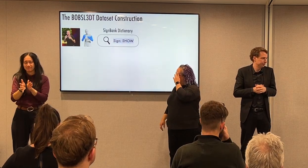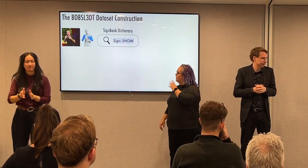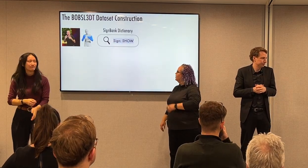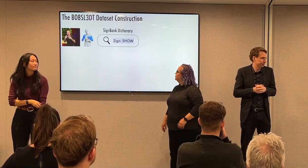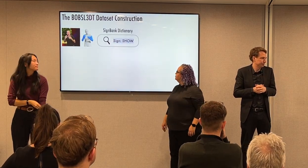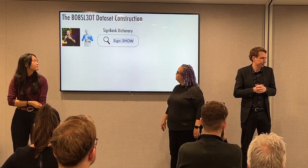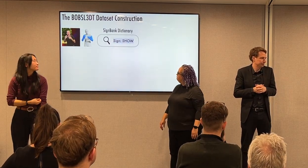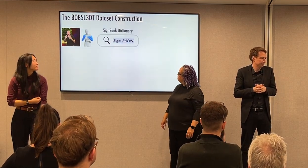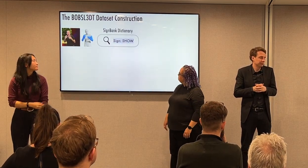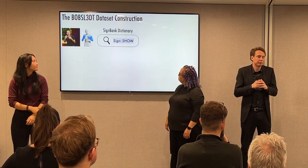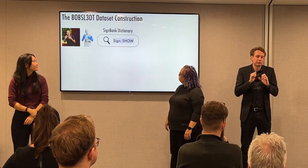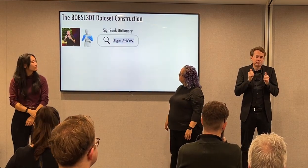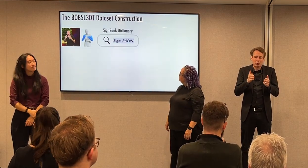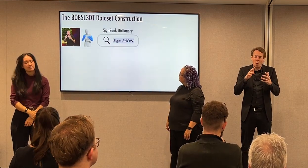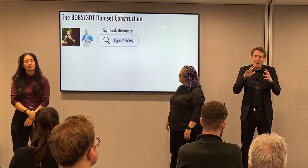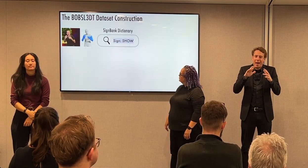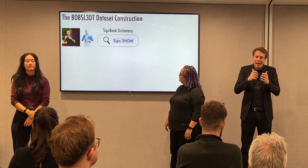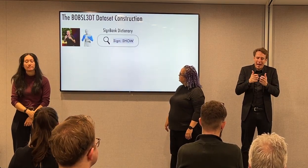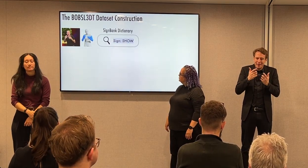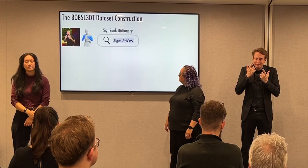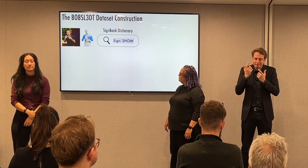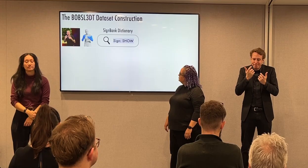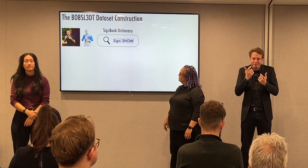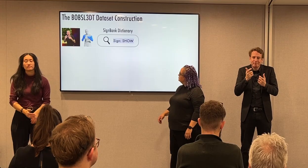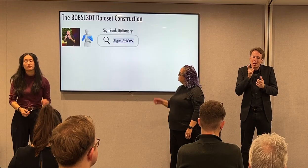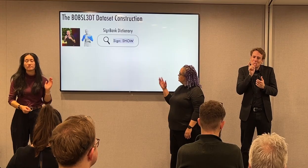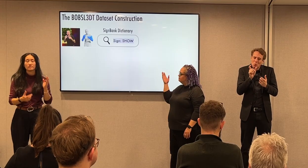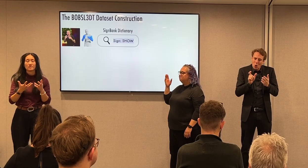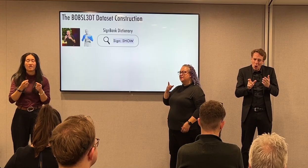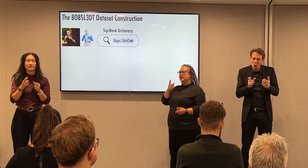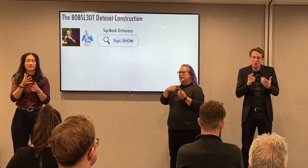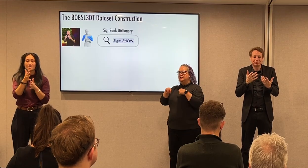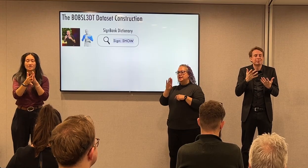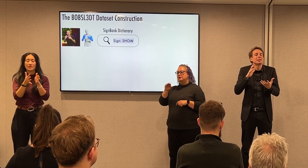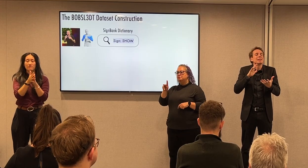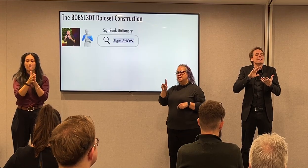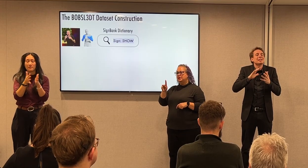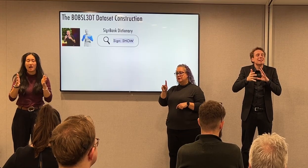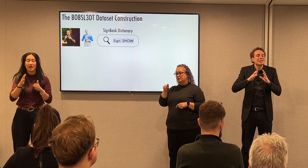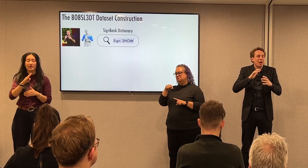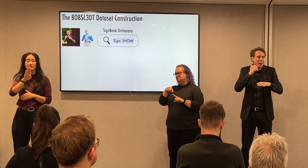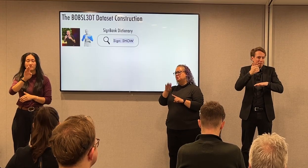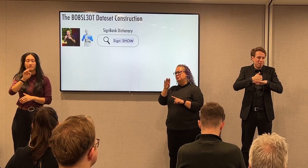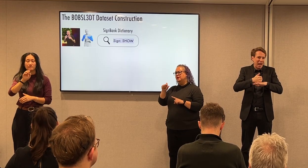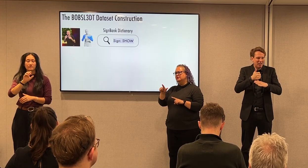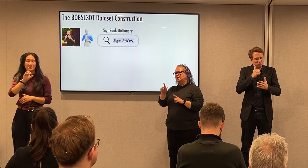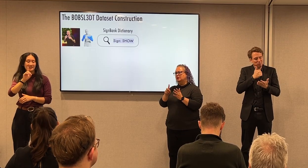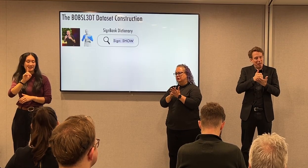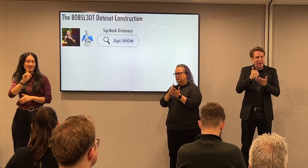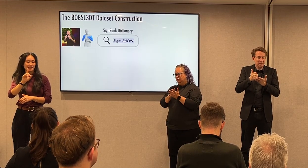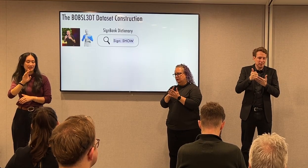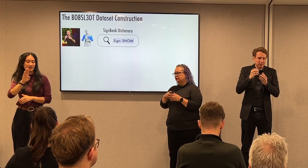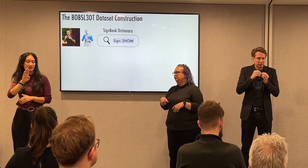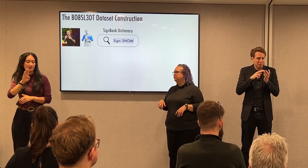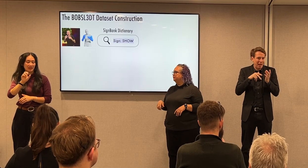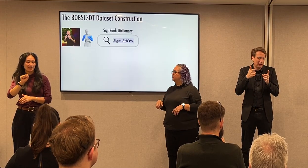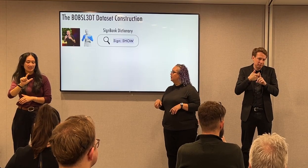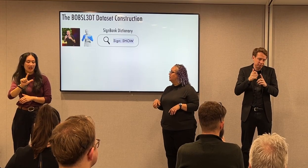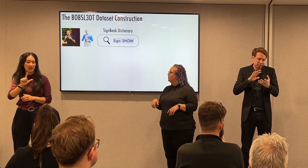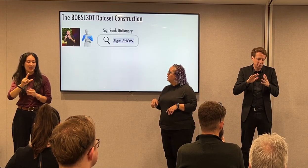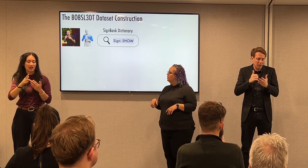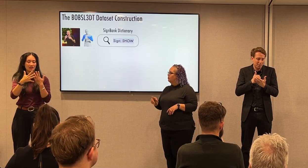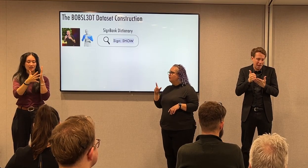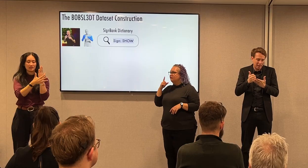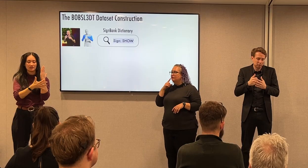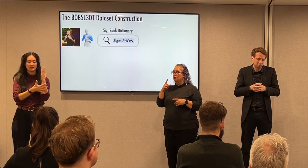So to get them, we use the SignBank BSL dictionary, which is a BSL dictionary that for a sign